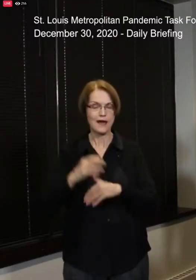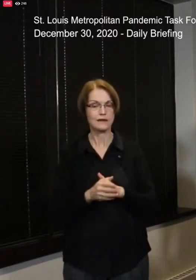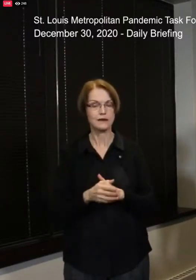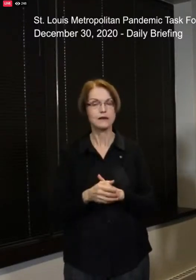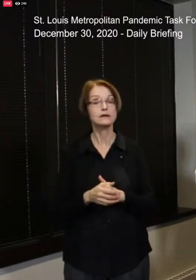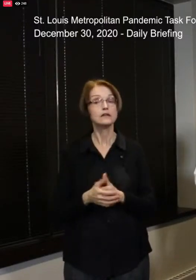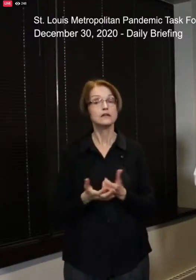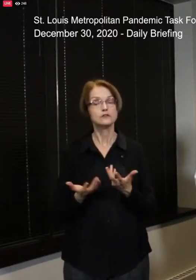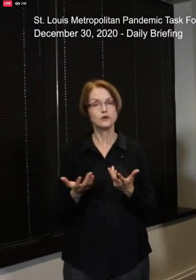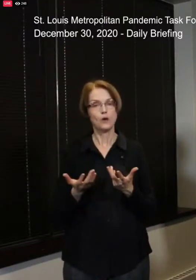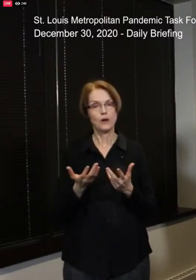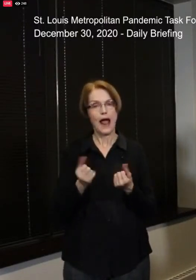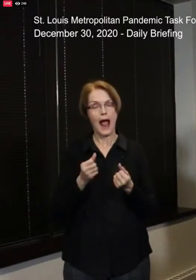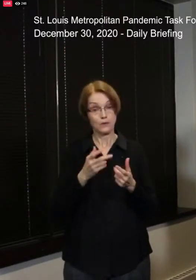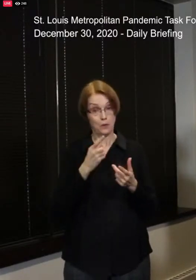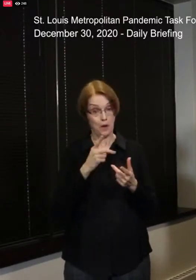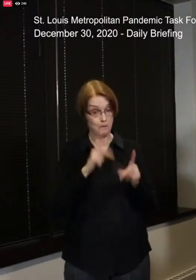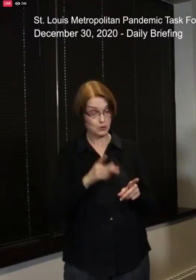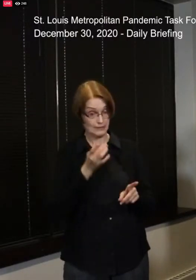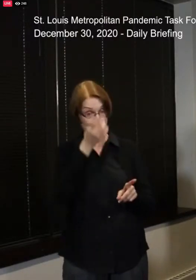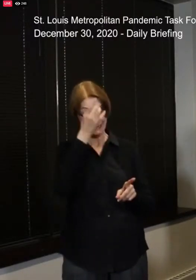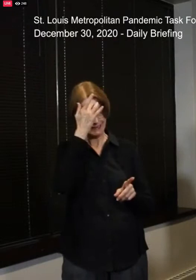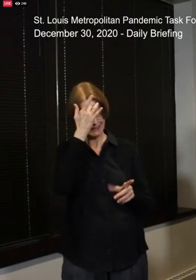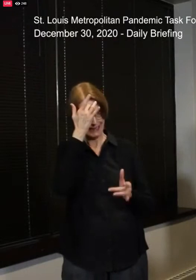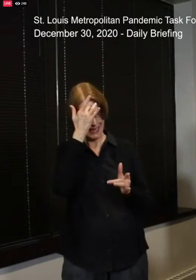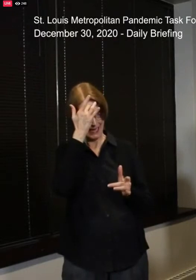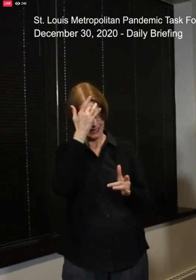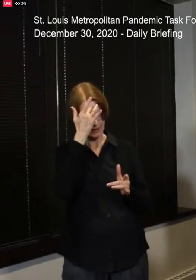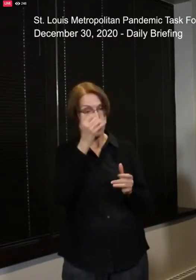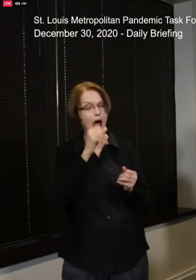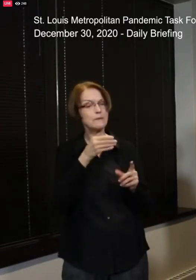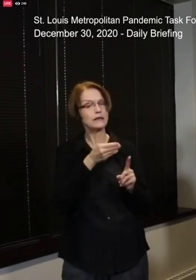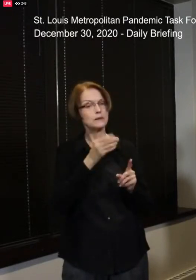is around 0.81. Of course, we calculate that based on our